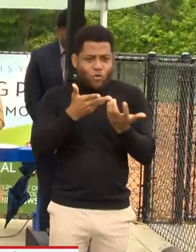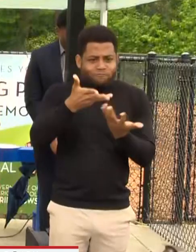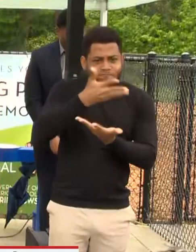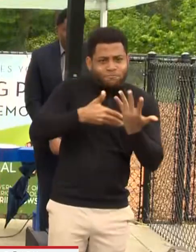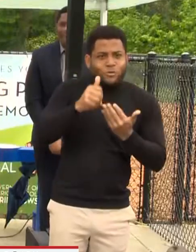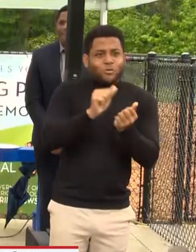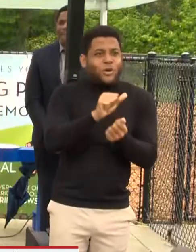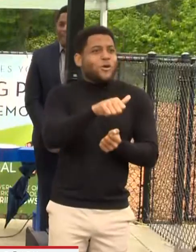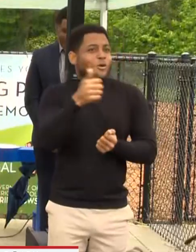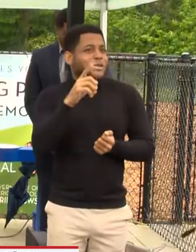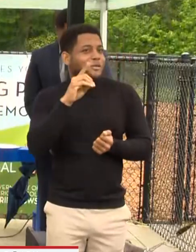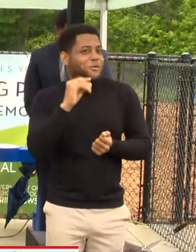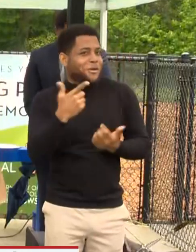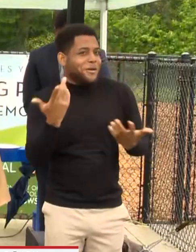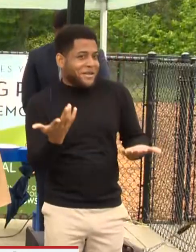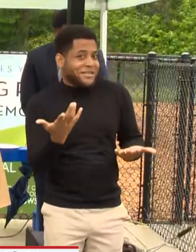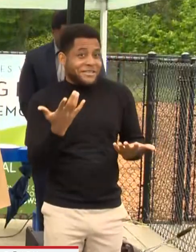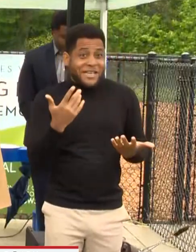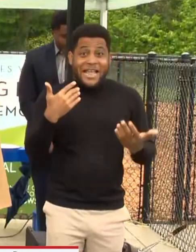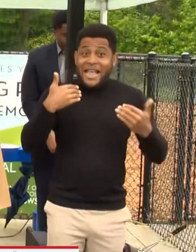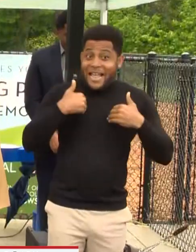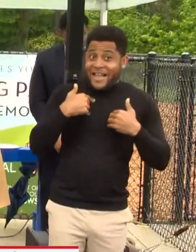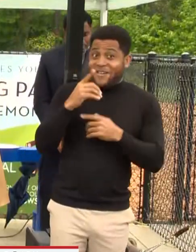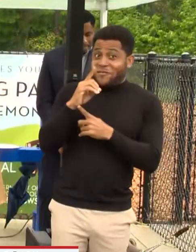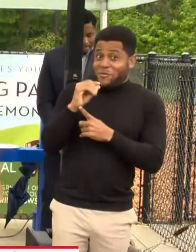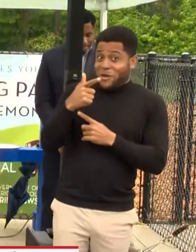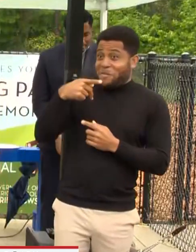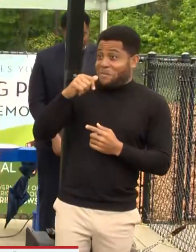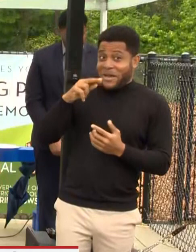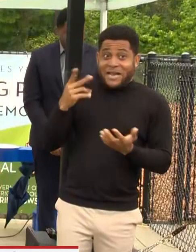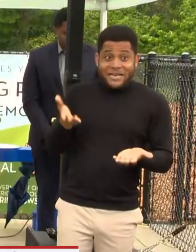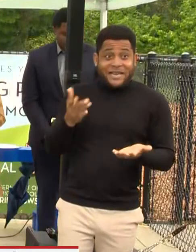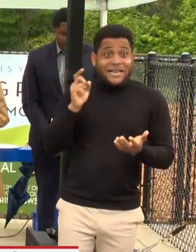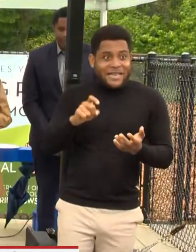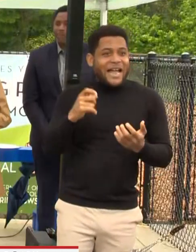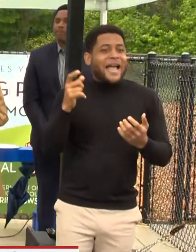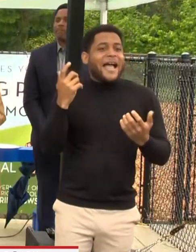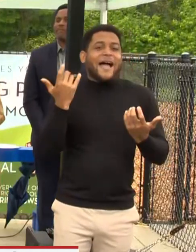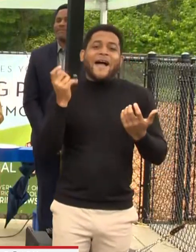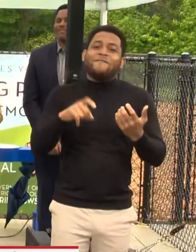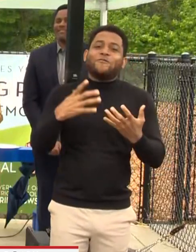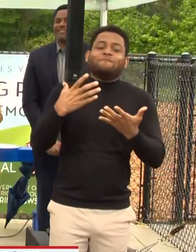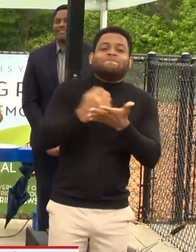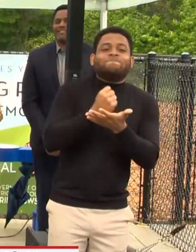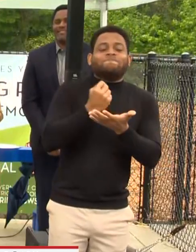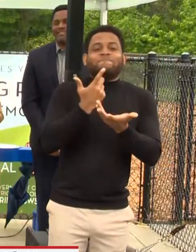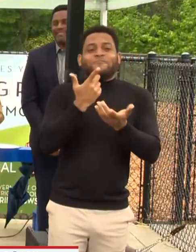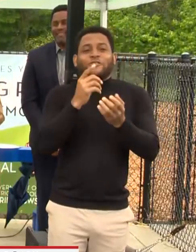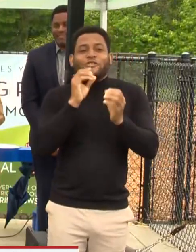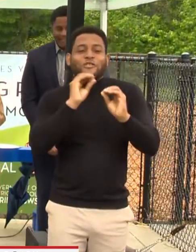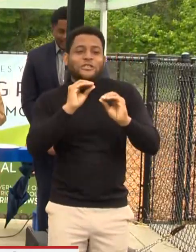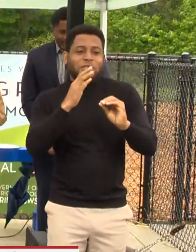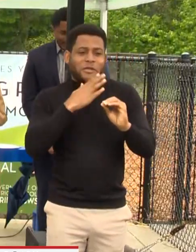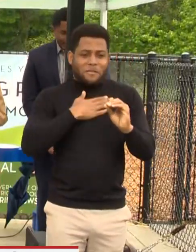a dog park, right, exactly. We didn't have this amenity, so now we can teach her how to do it